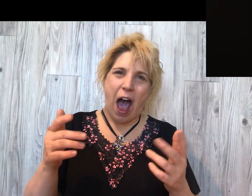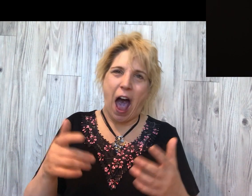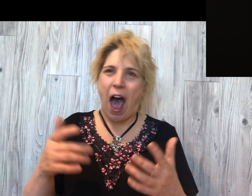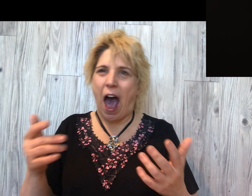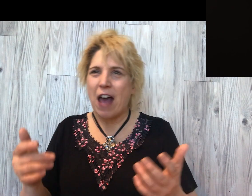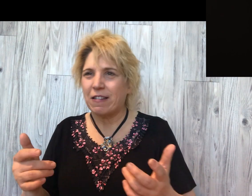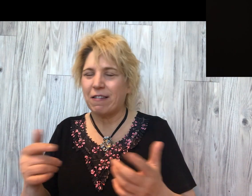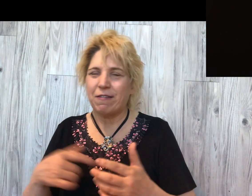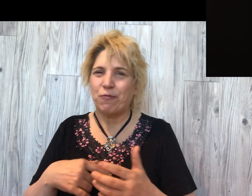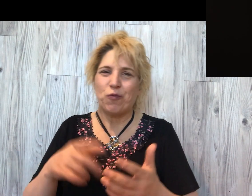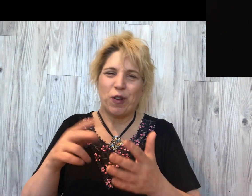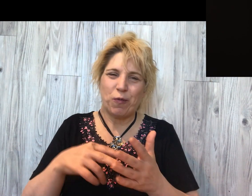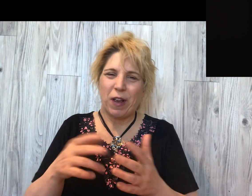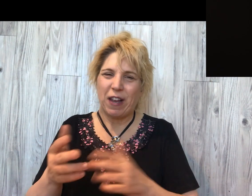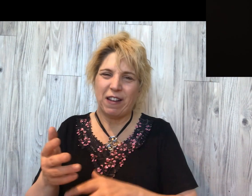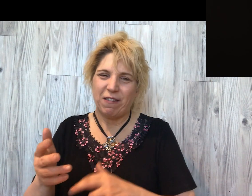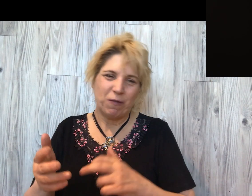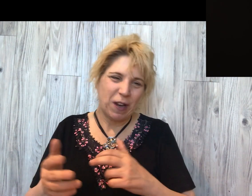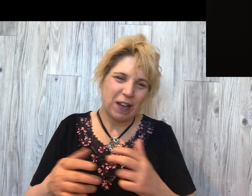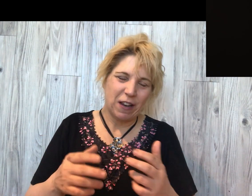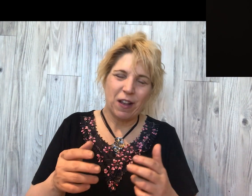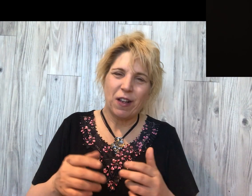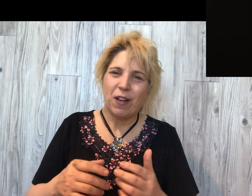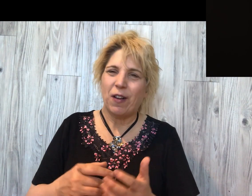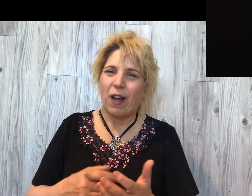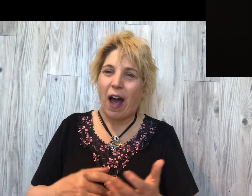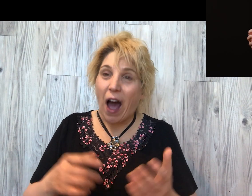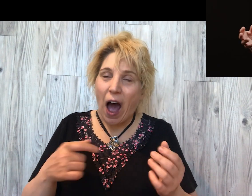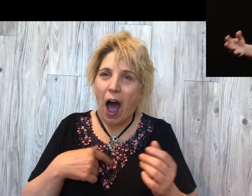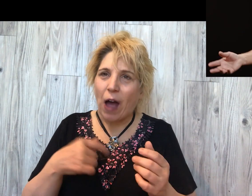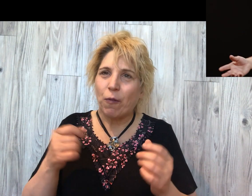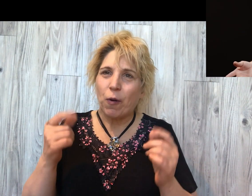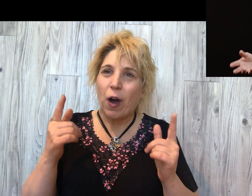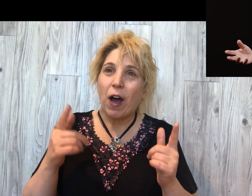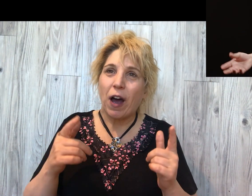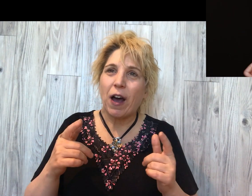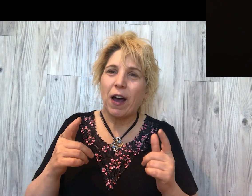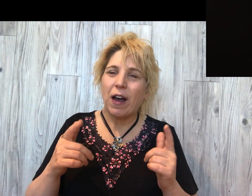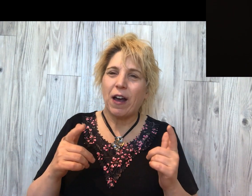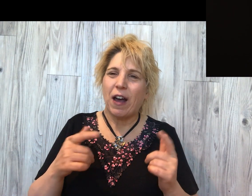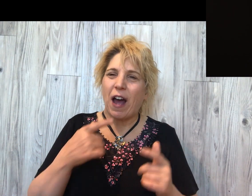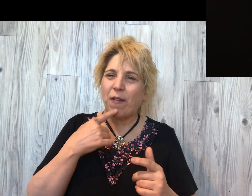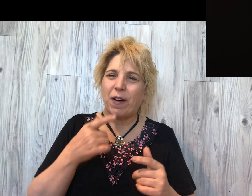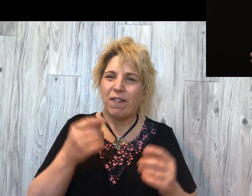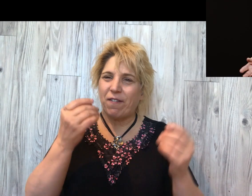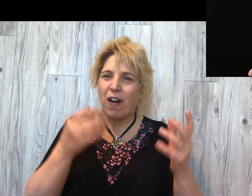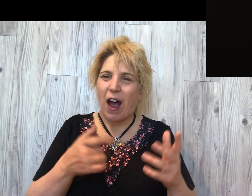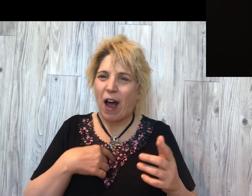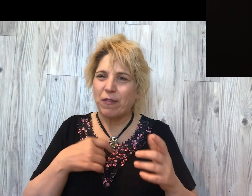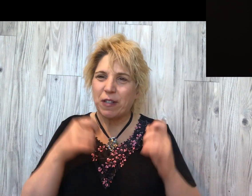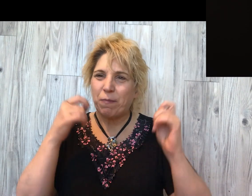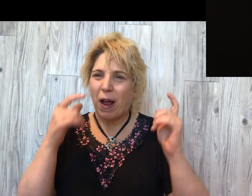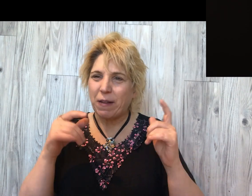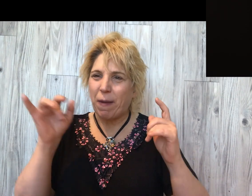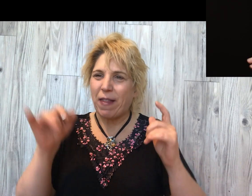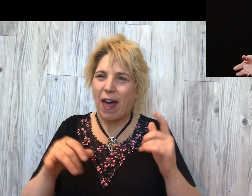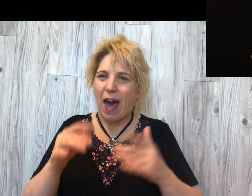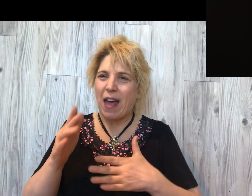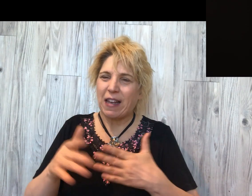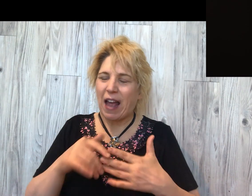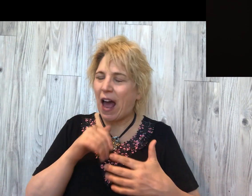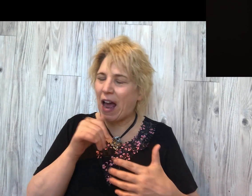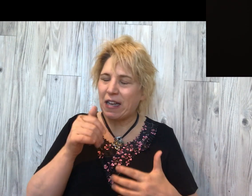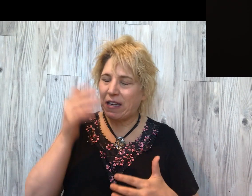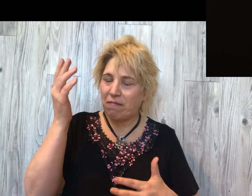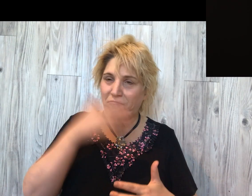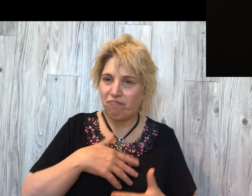often when we talk about the books that we've read afterwards, I will invariably say to her, I was surprised by that ending. I didn't